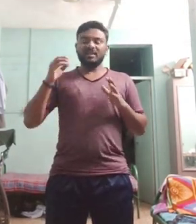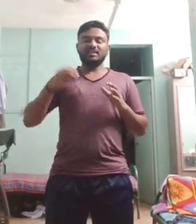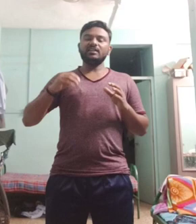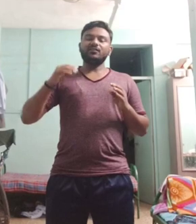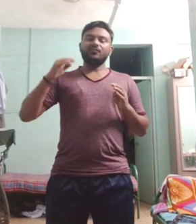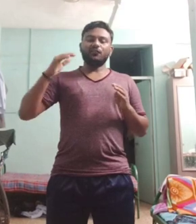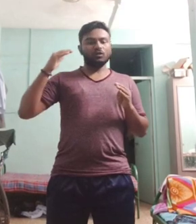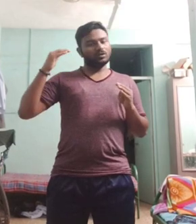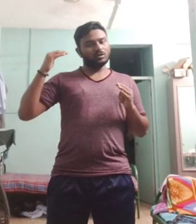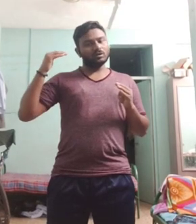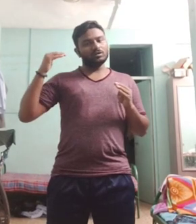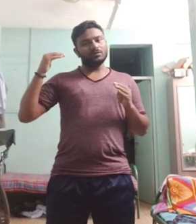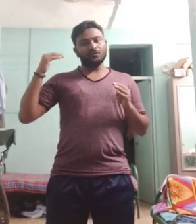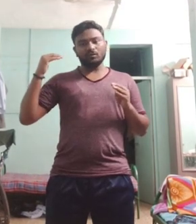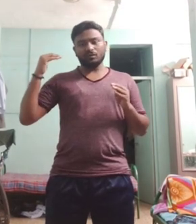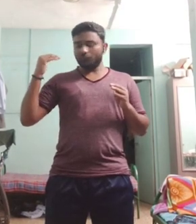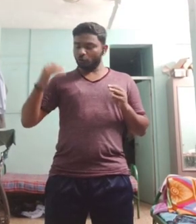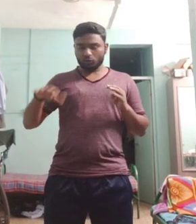mainly for loop.